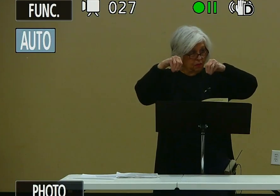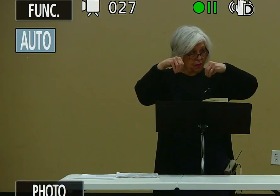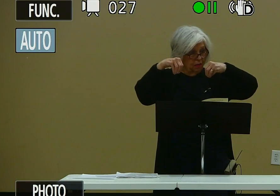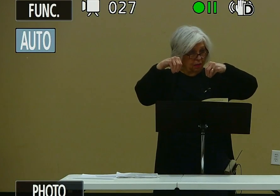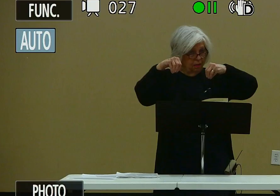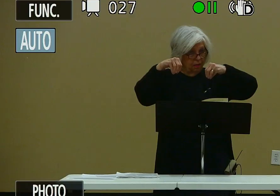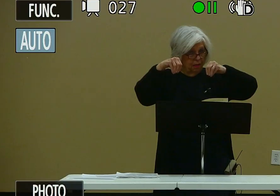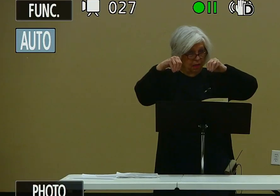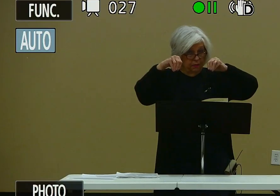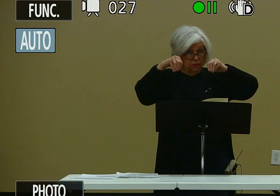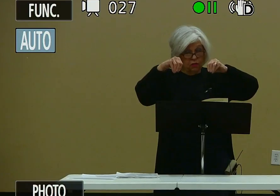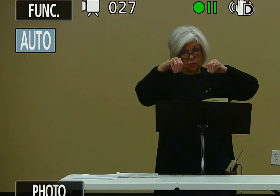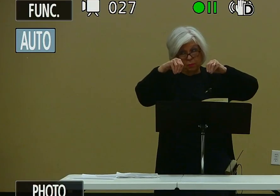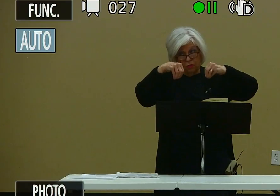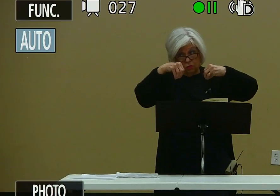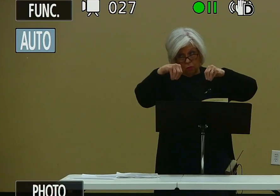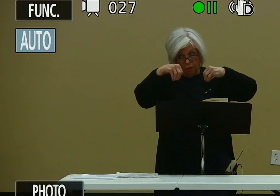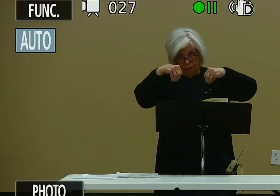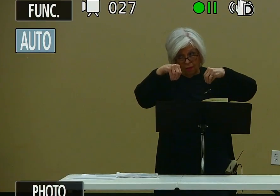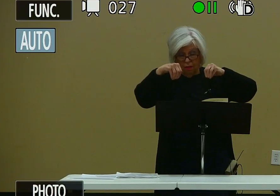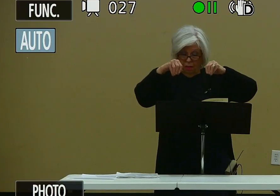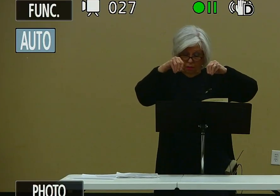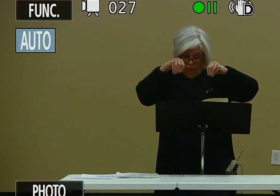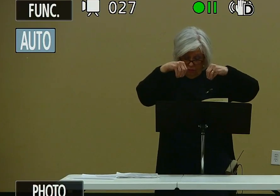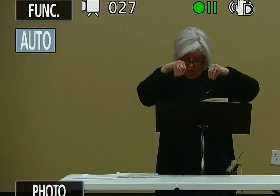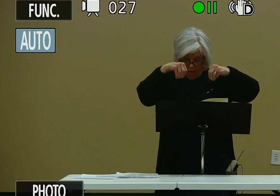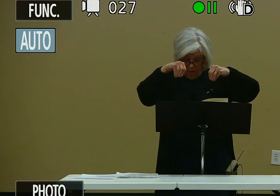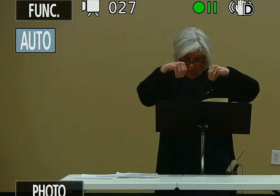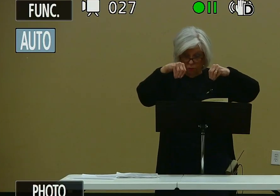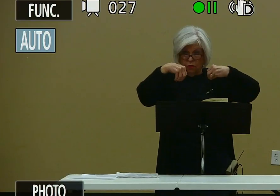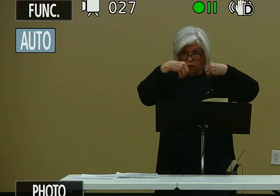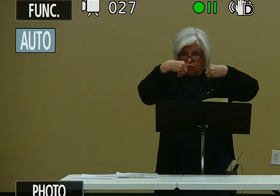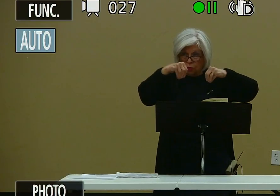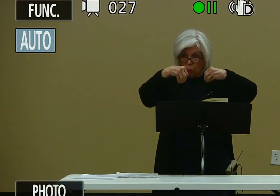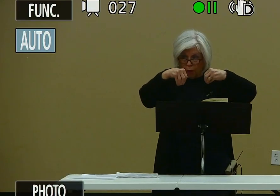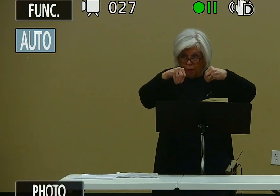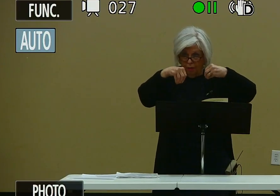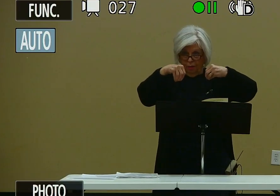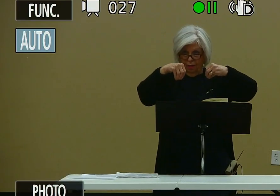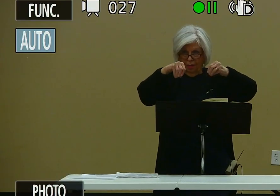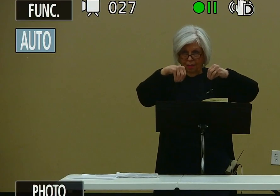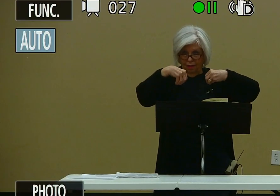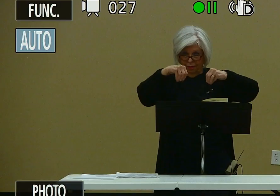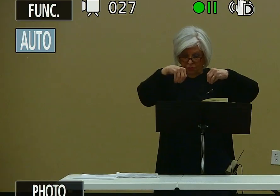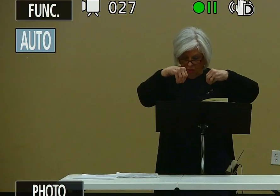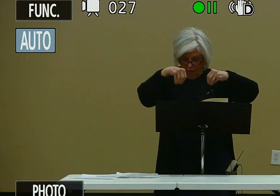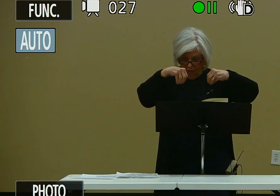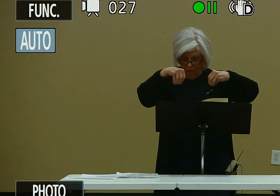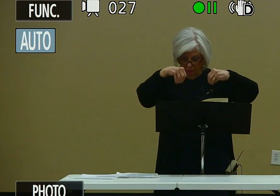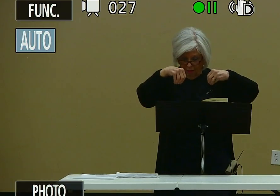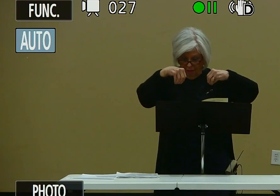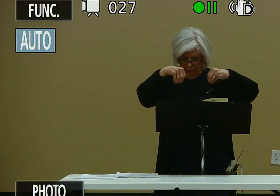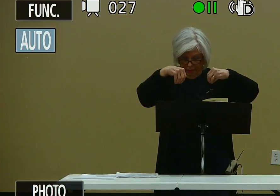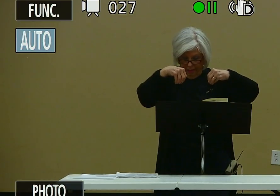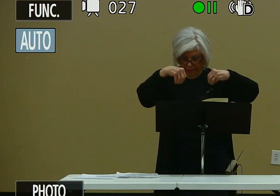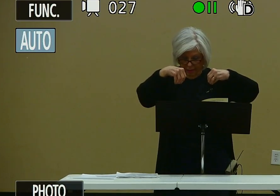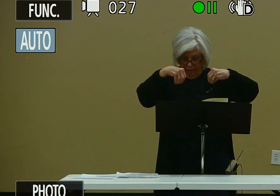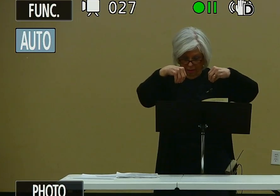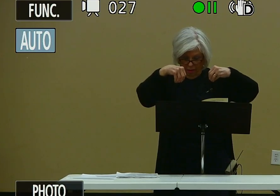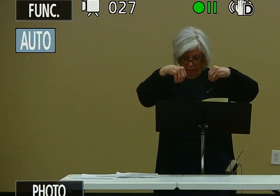Sell. This could also be store. Sell. Go to the store. Sell. And then